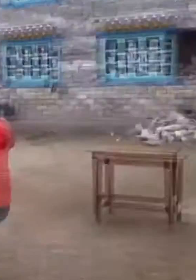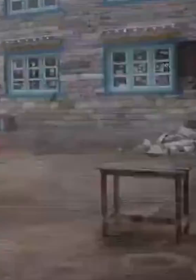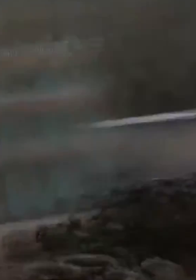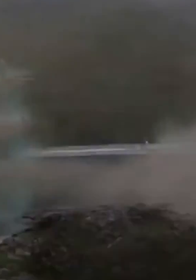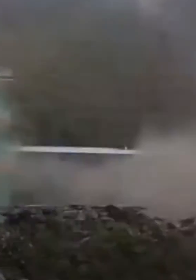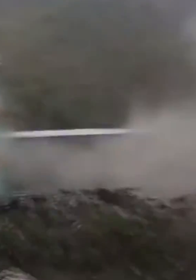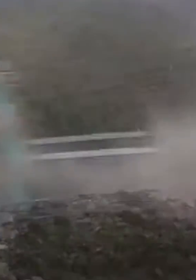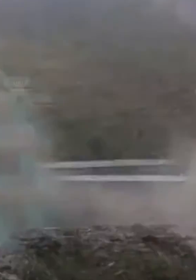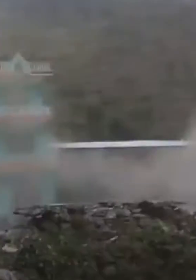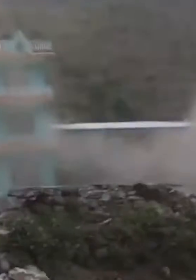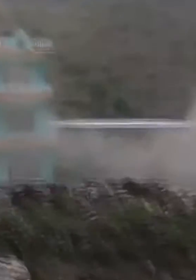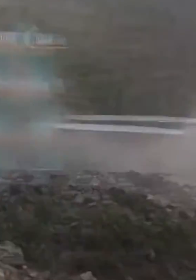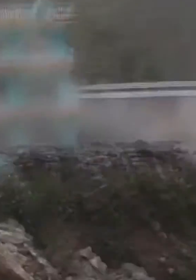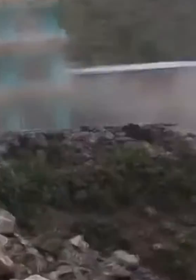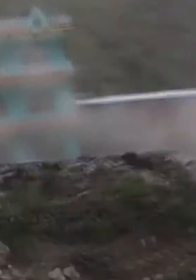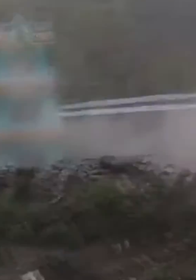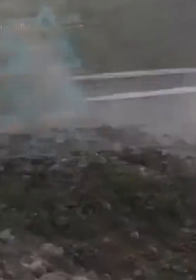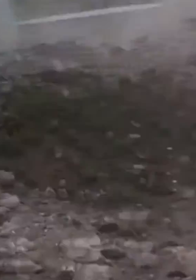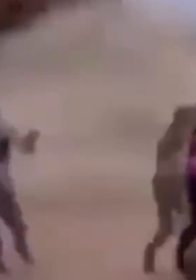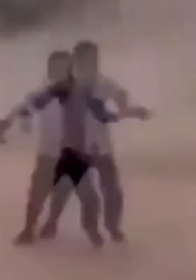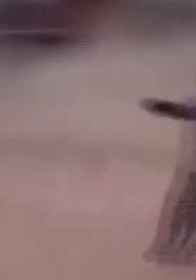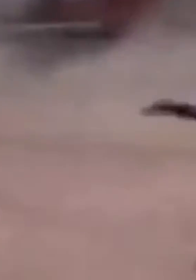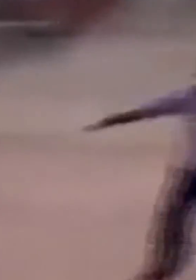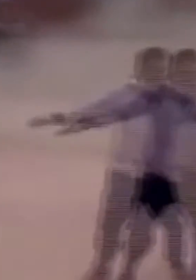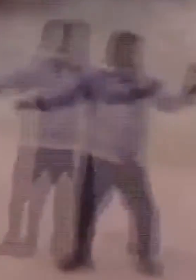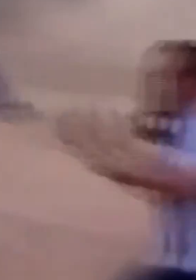4 months after we came, the house started shaking.